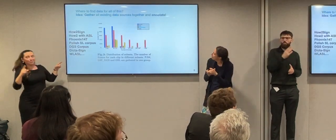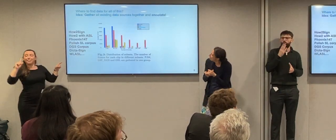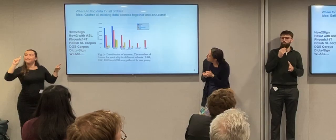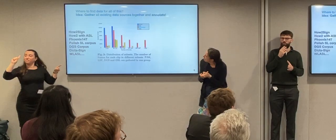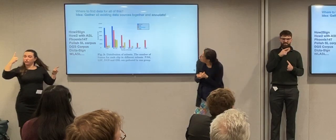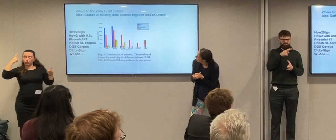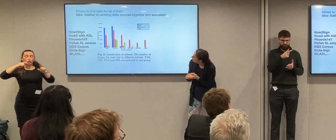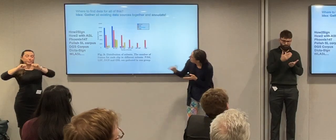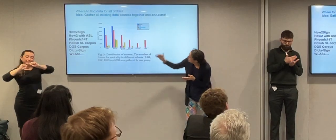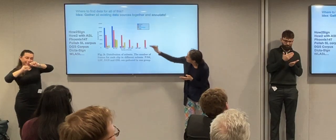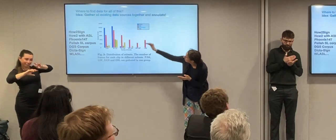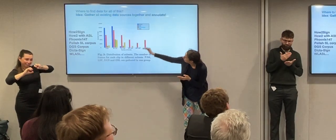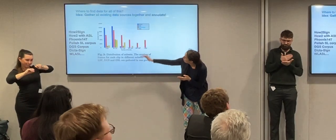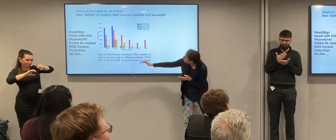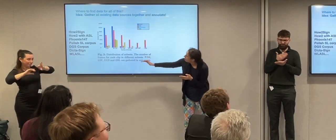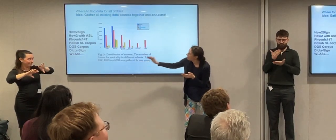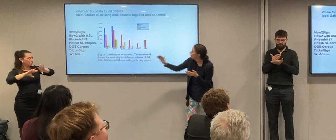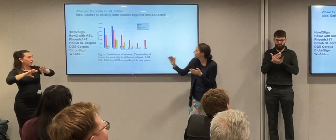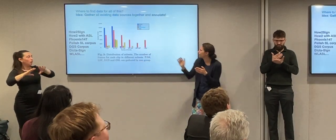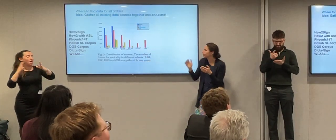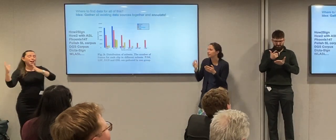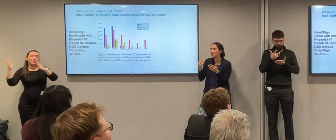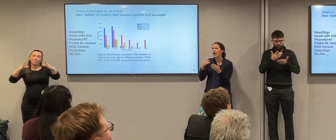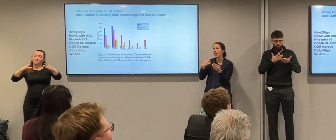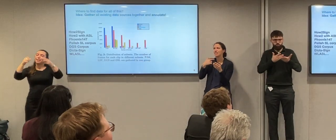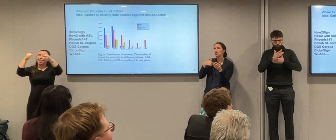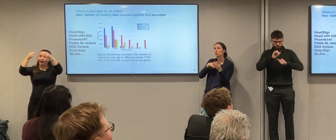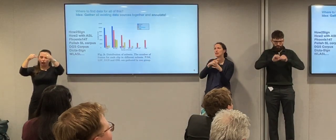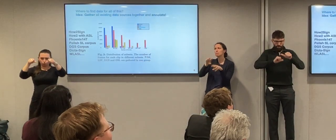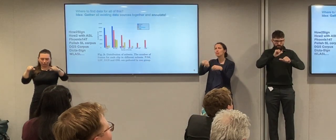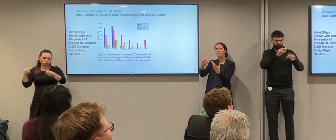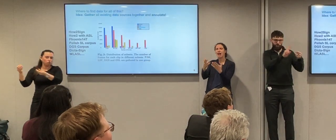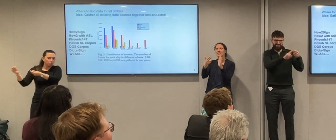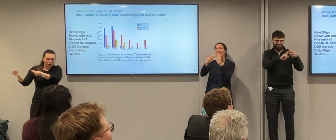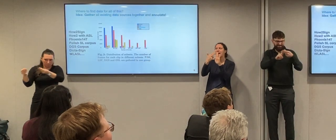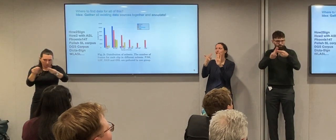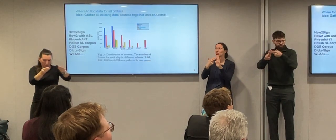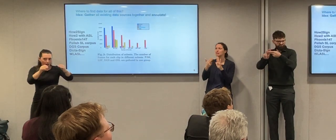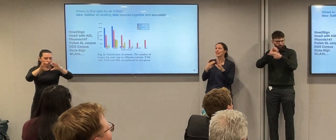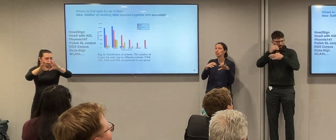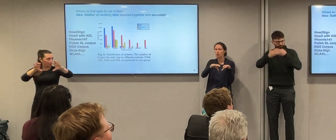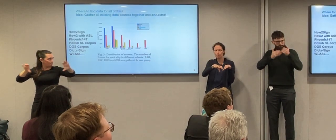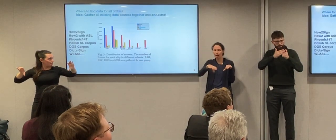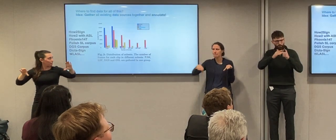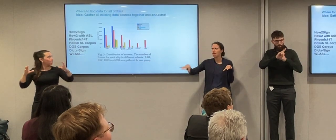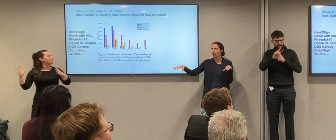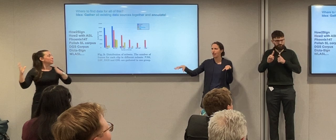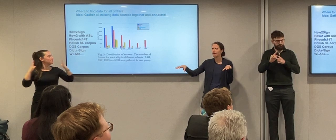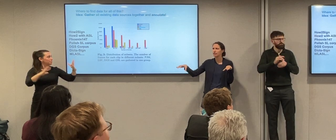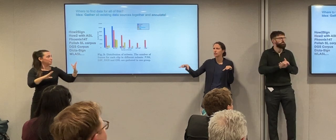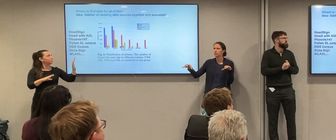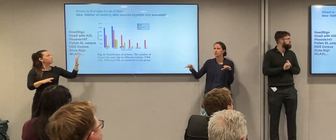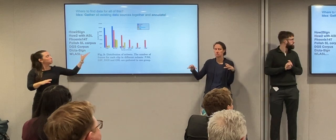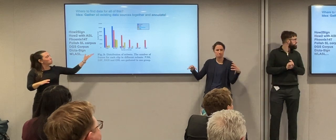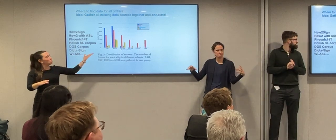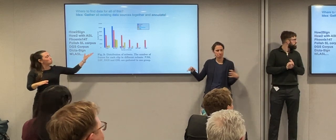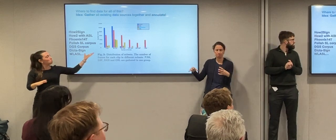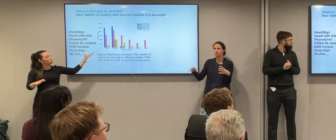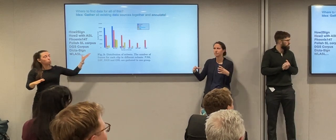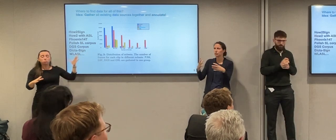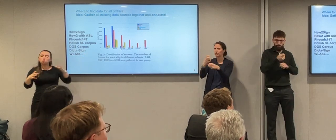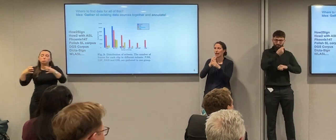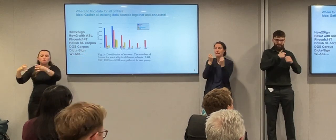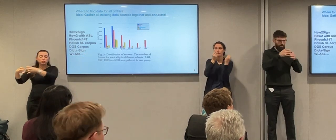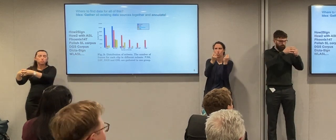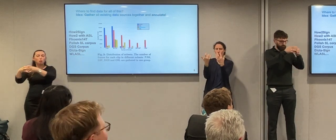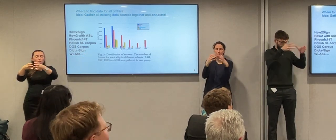then apply the annotation pipeline that I'm going to talk about on it, and we get multiple subsets that